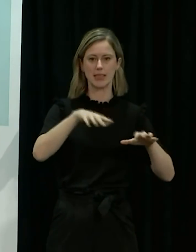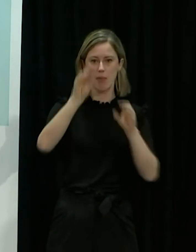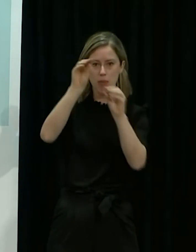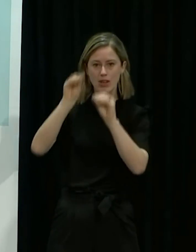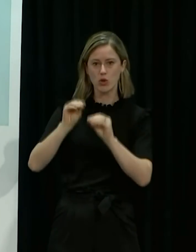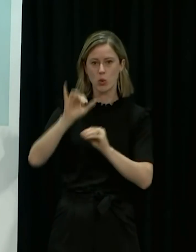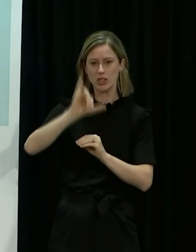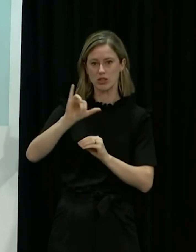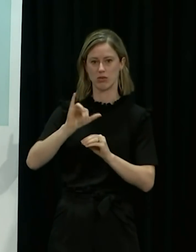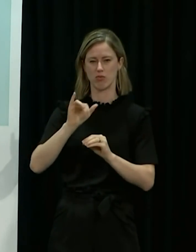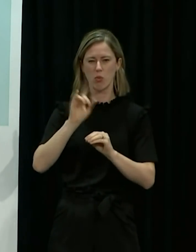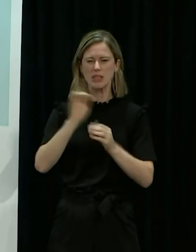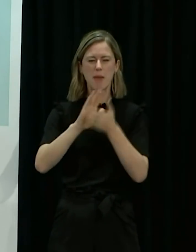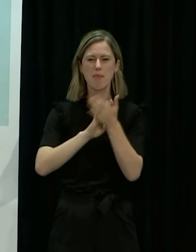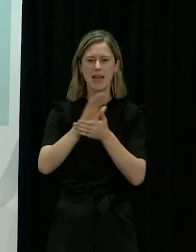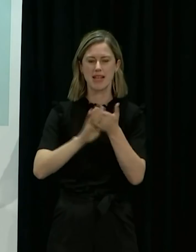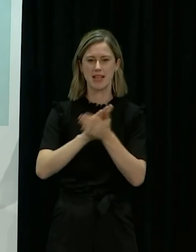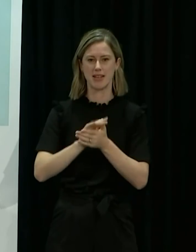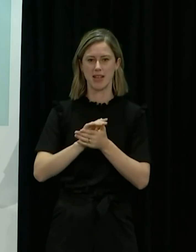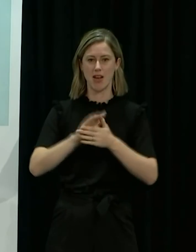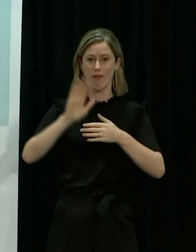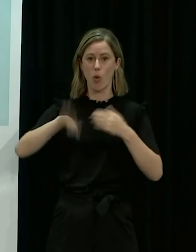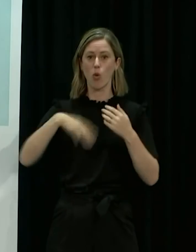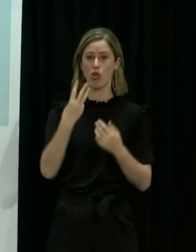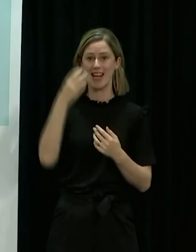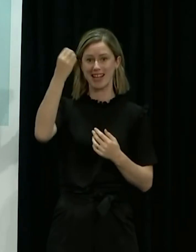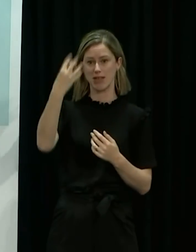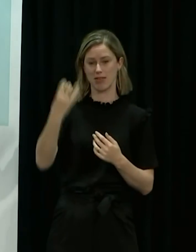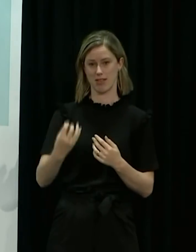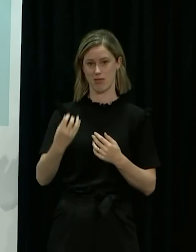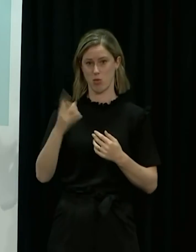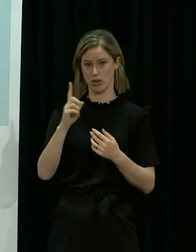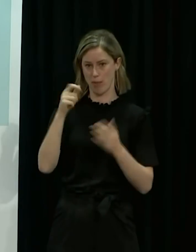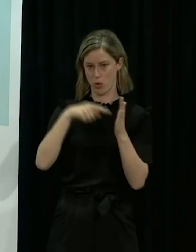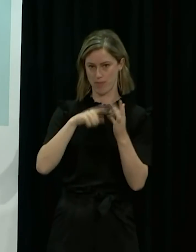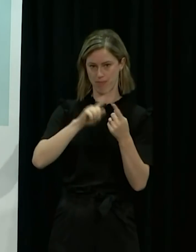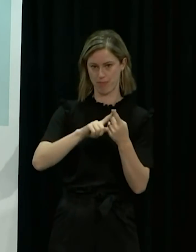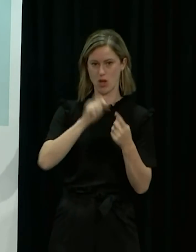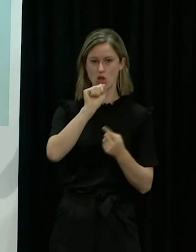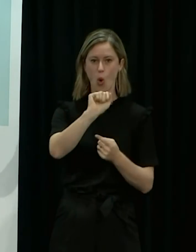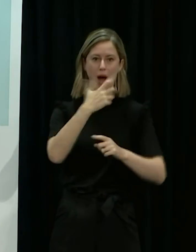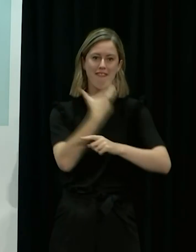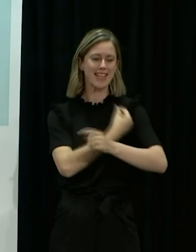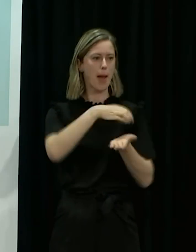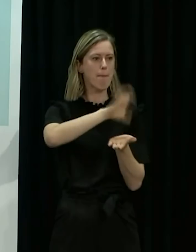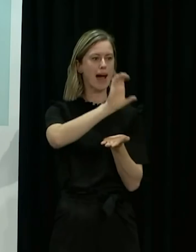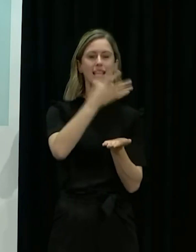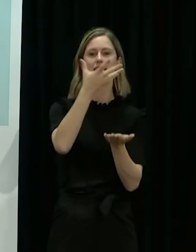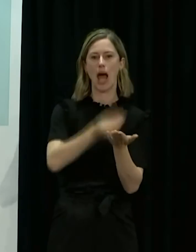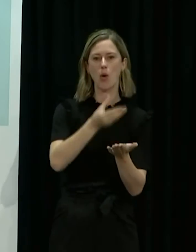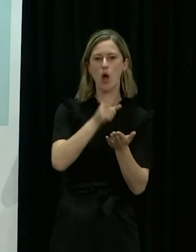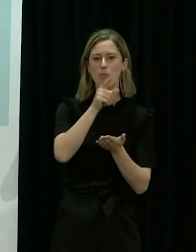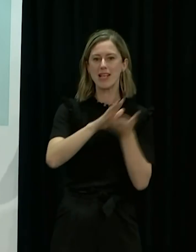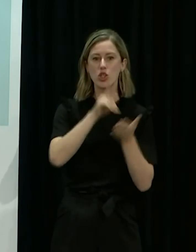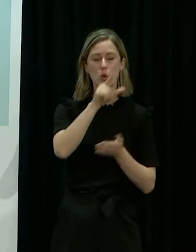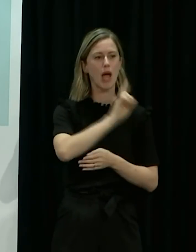There are 3 key things to remember at every colour setting. 1, download your vaccine pass and have it ready to use so you can keep going to your